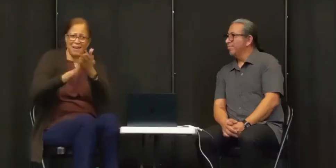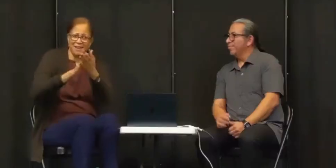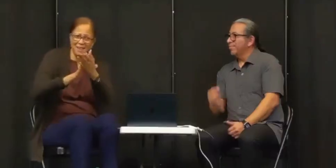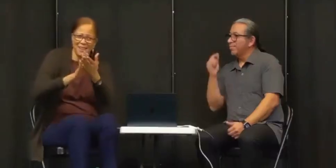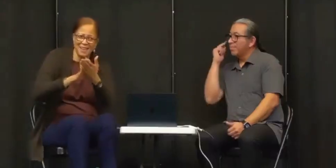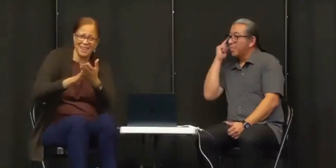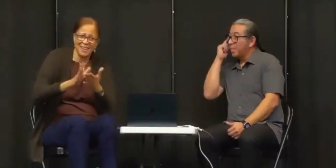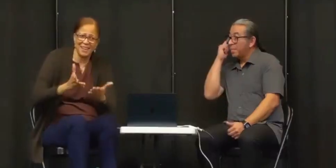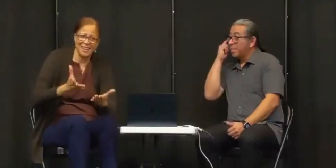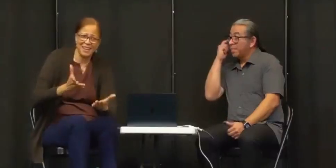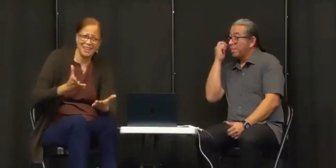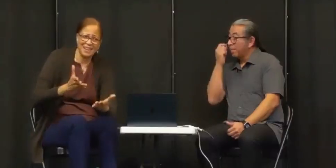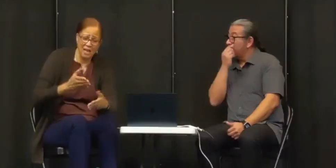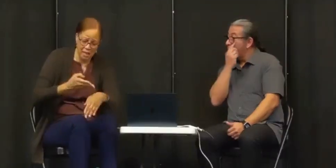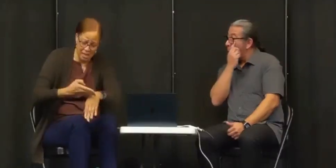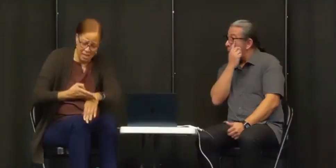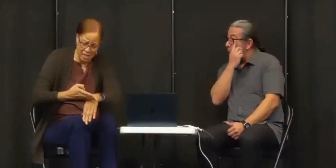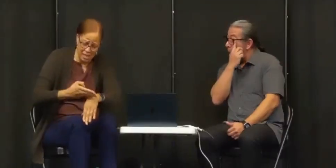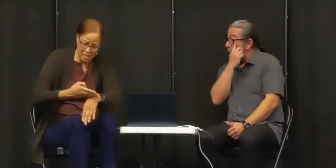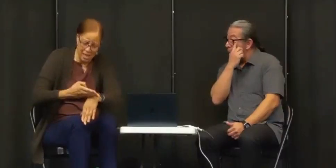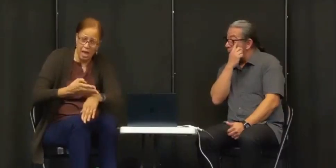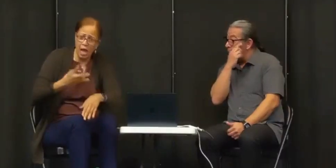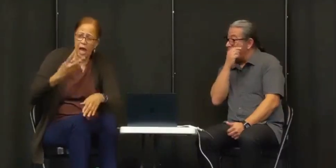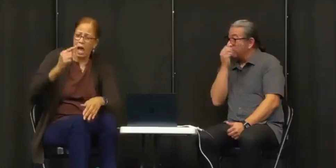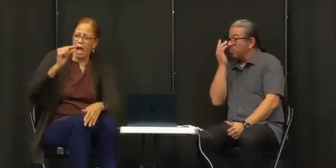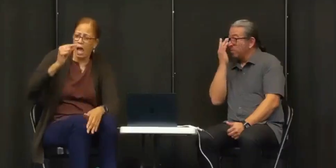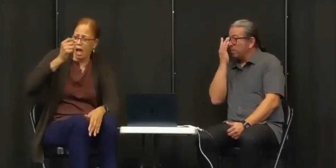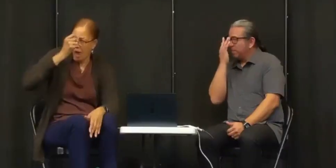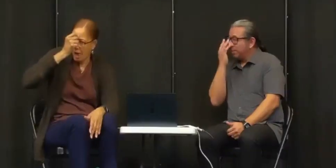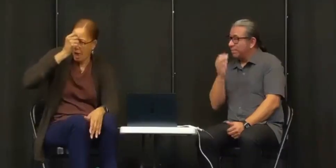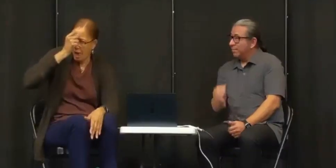Right? Incremental change is still change.